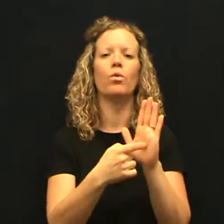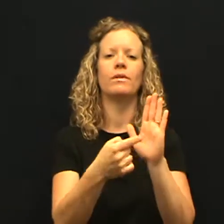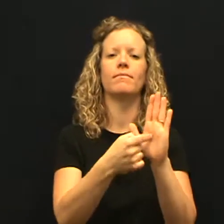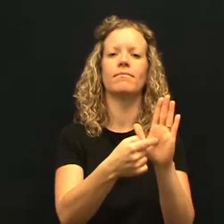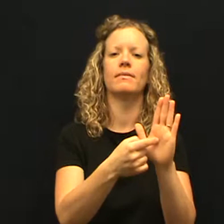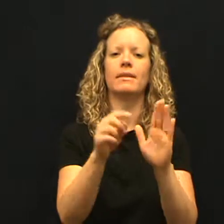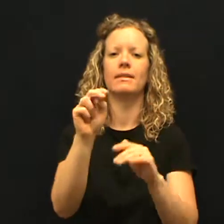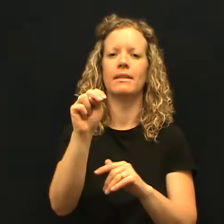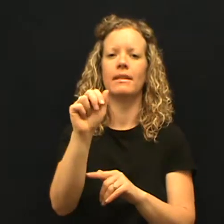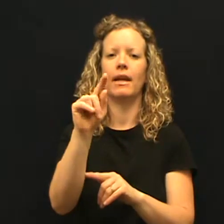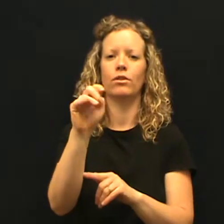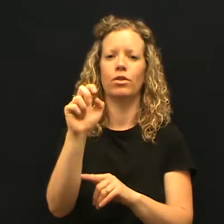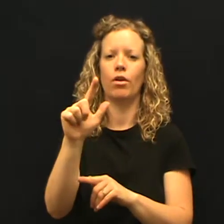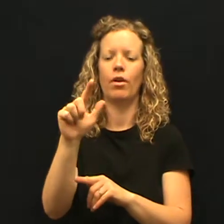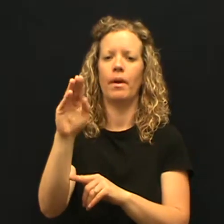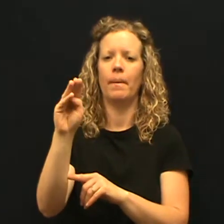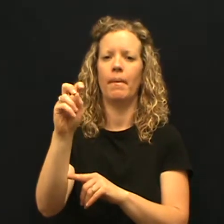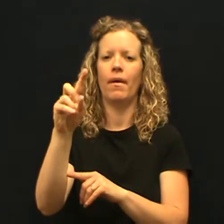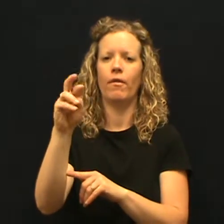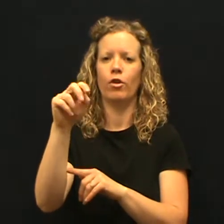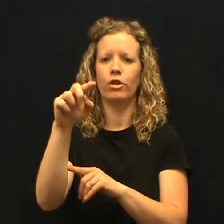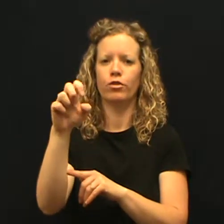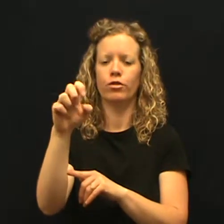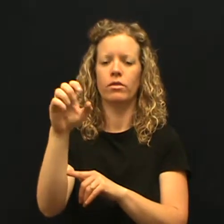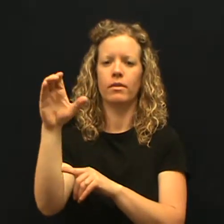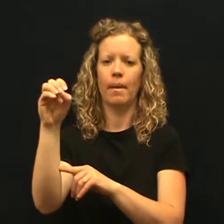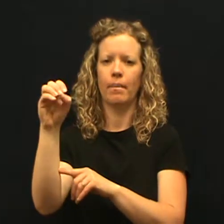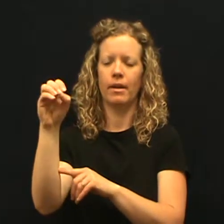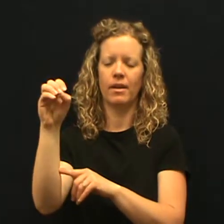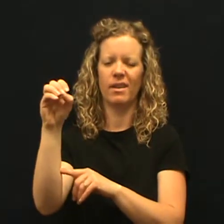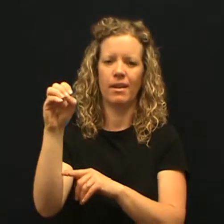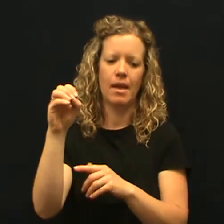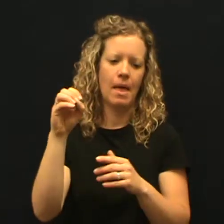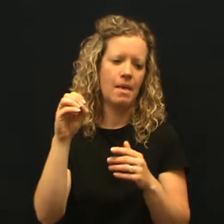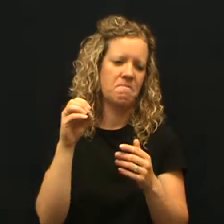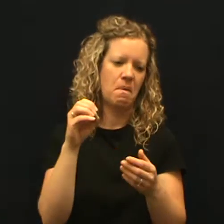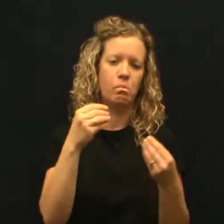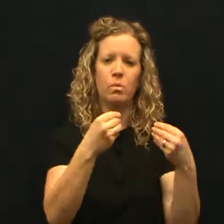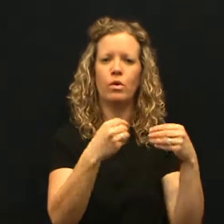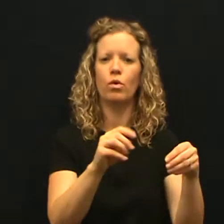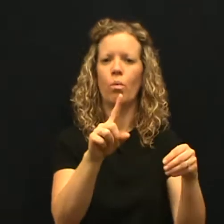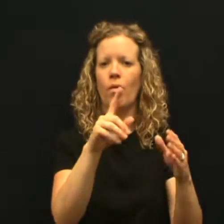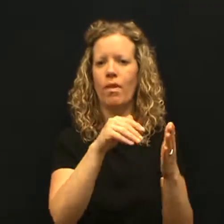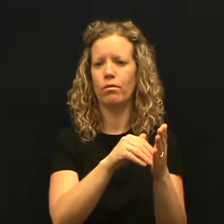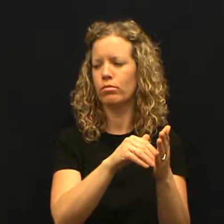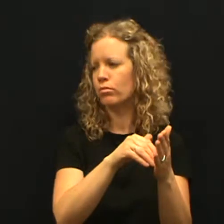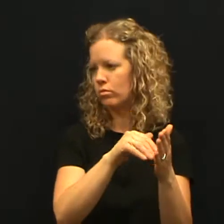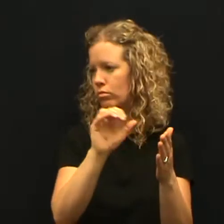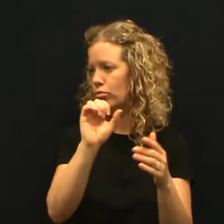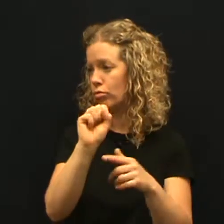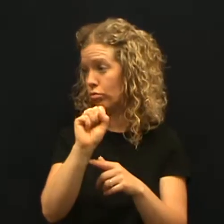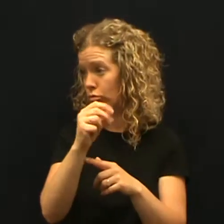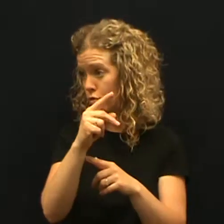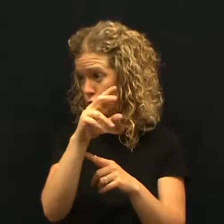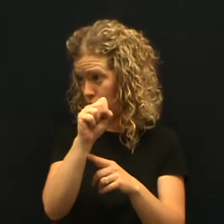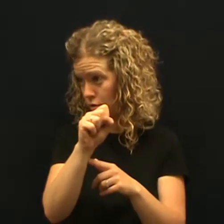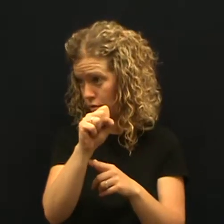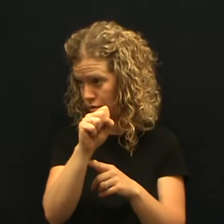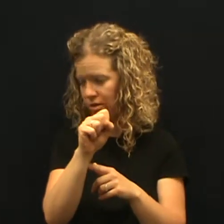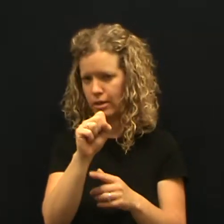issued 100,000 shares of 1 penny par value common stock for $10 a share. Okay, so what they really got for it